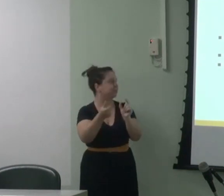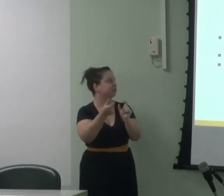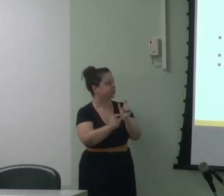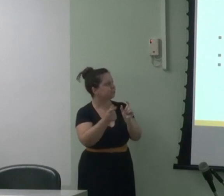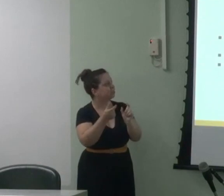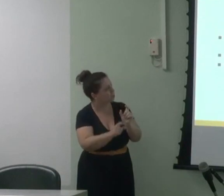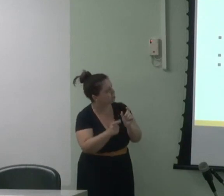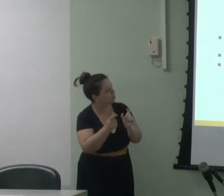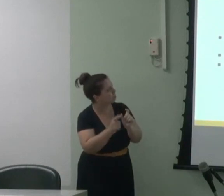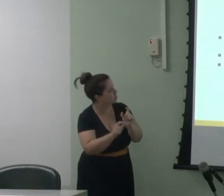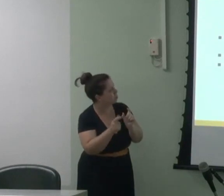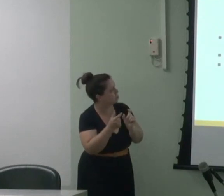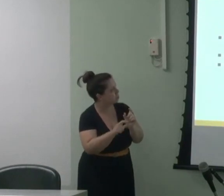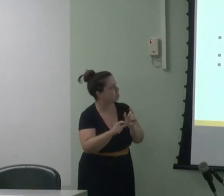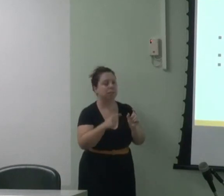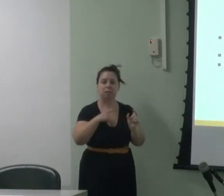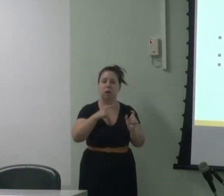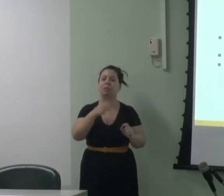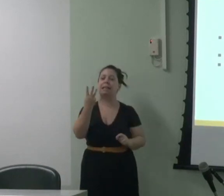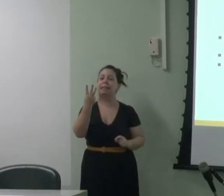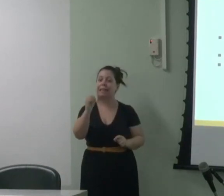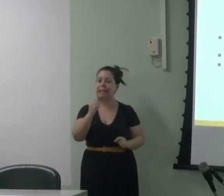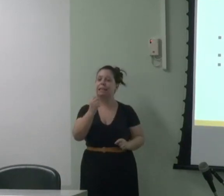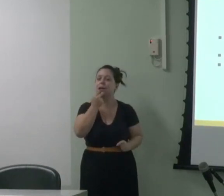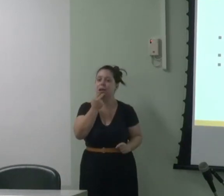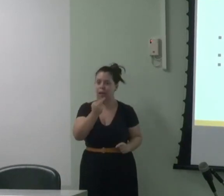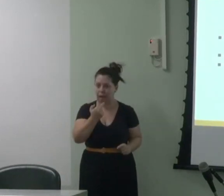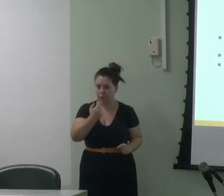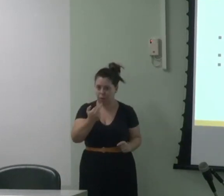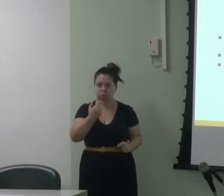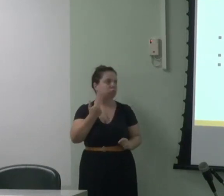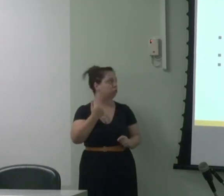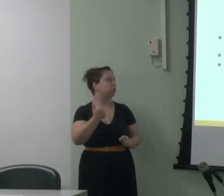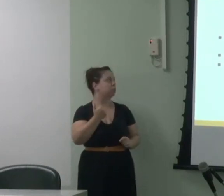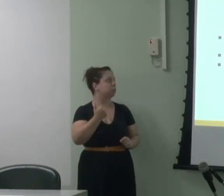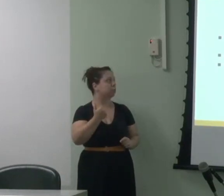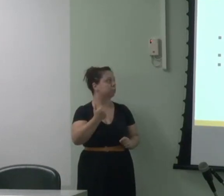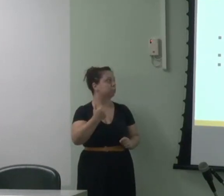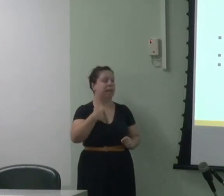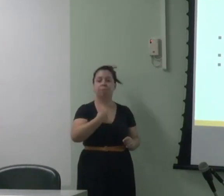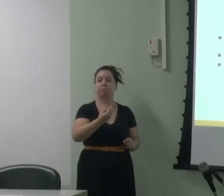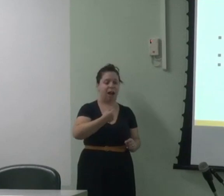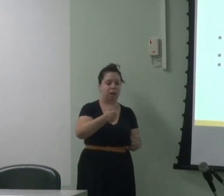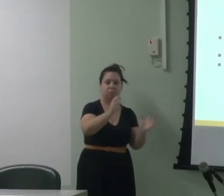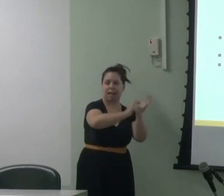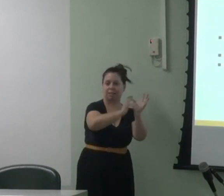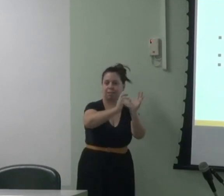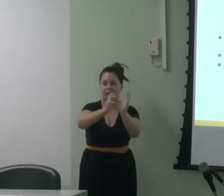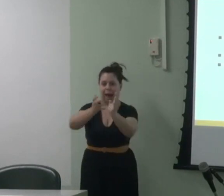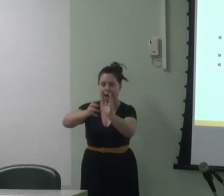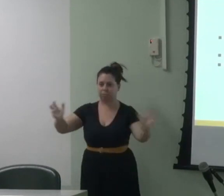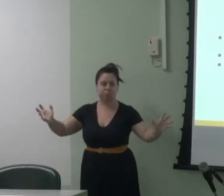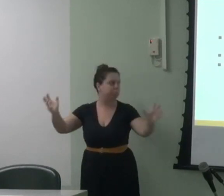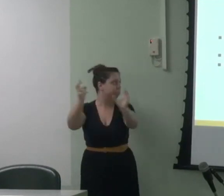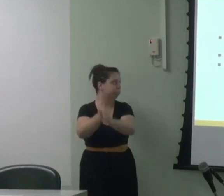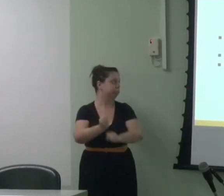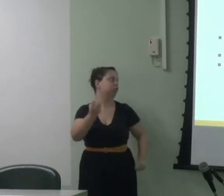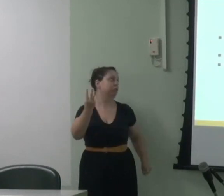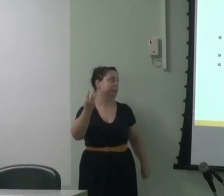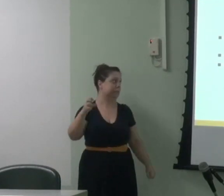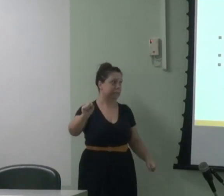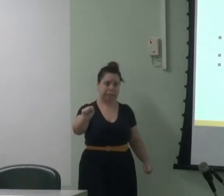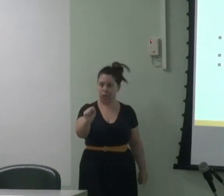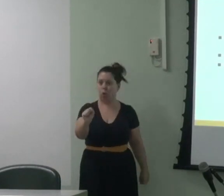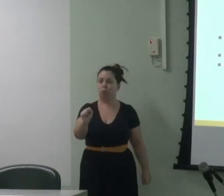this resource, but it's based on what was available in the previous resources. And the resource is harmonized into